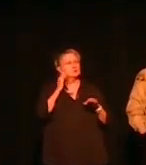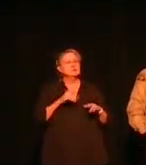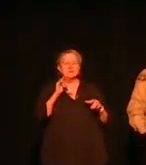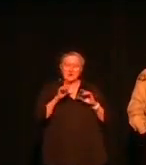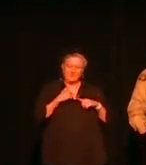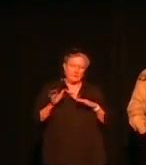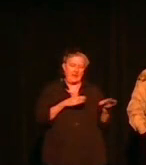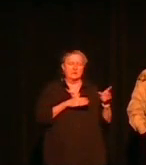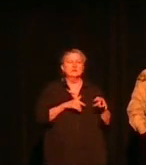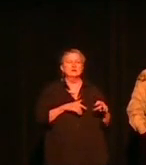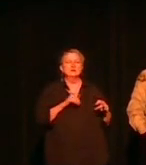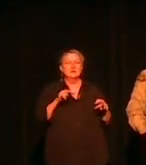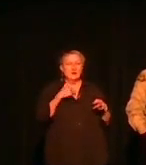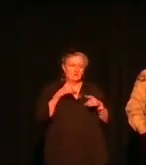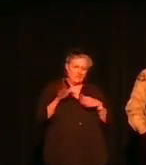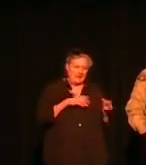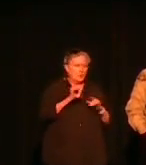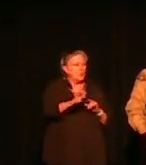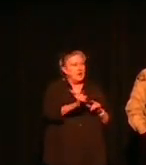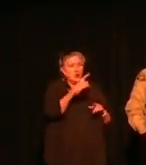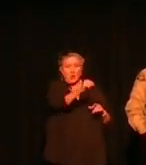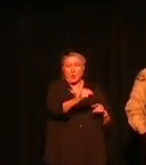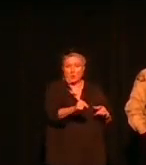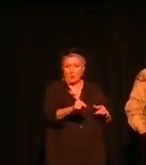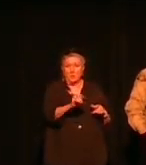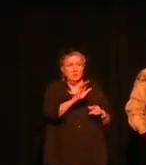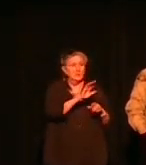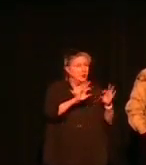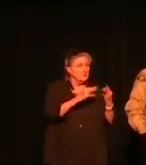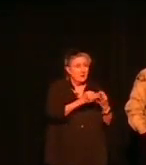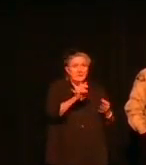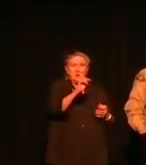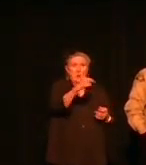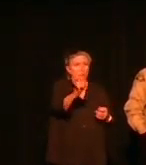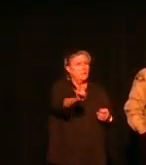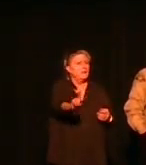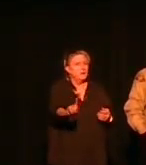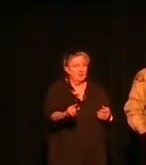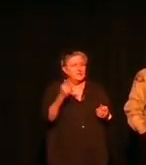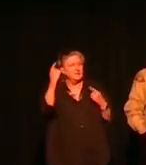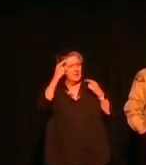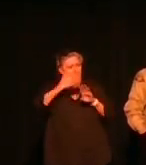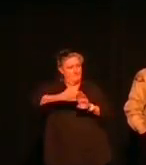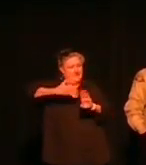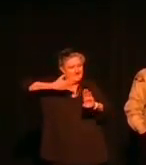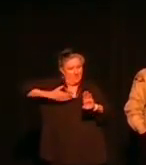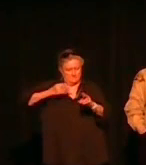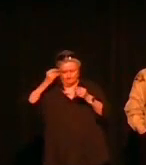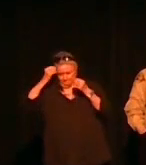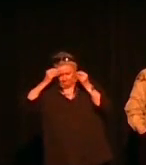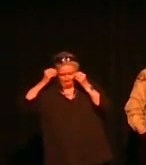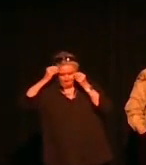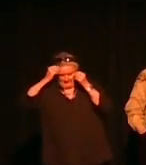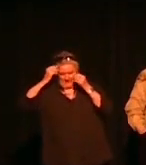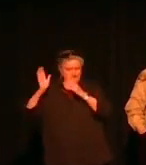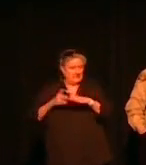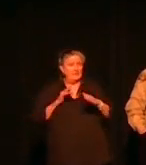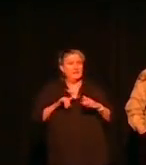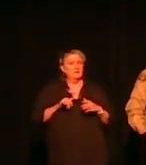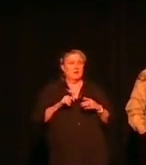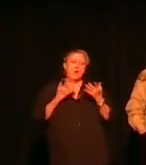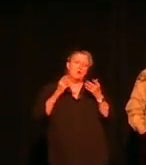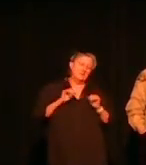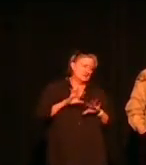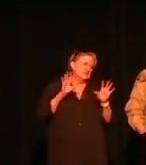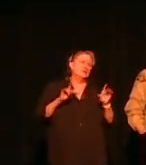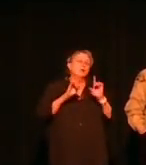have a plan. You need to have a plan of where you and your family are going to go. And think of that ahead of time. You can go, obviously, to